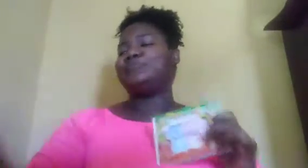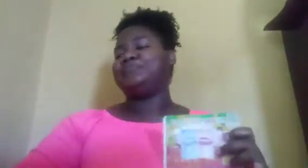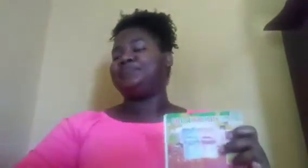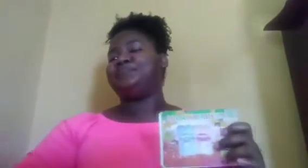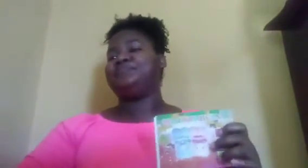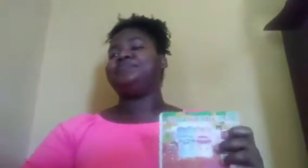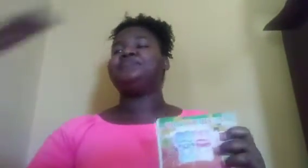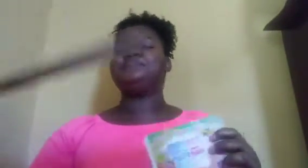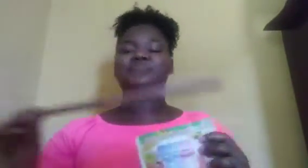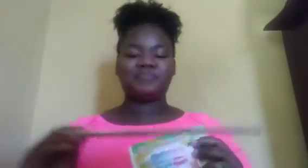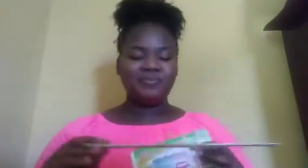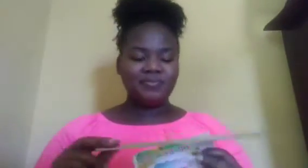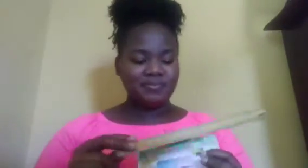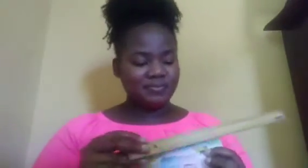And now we're going to measure.